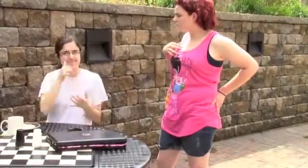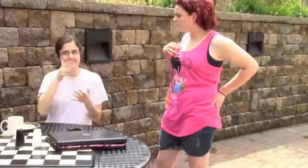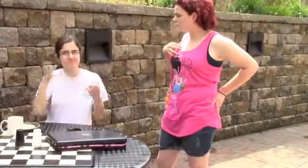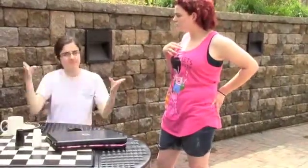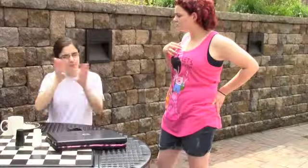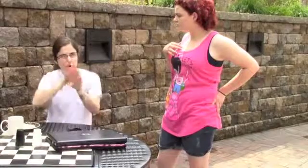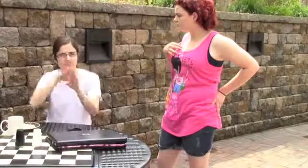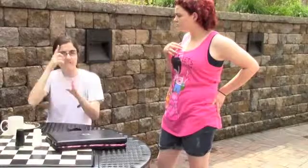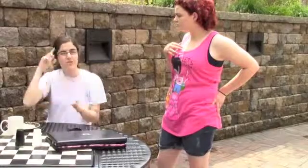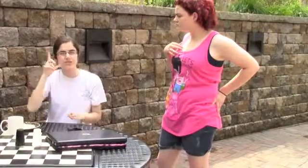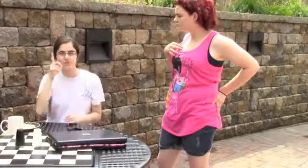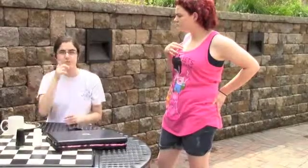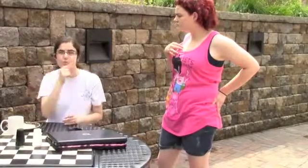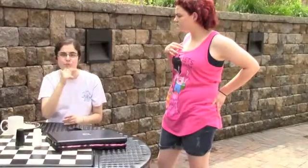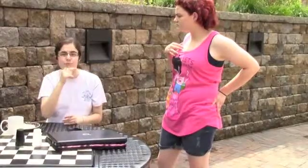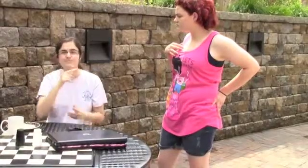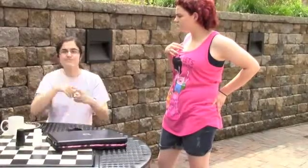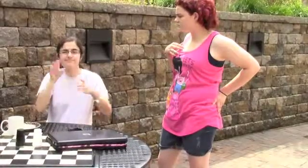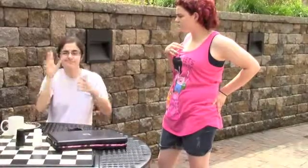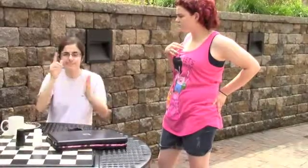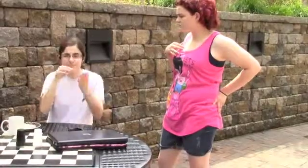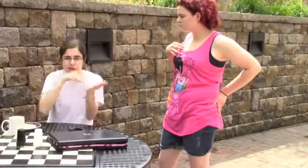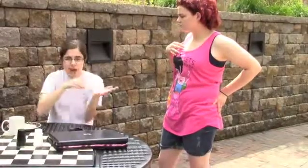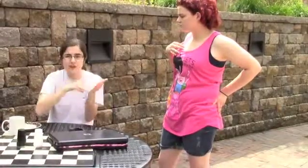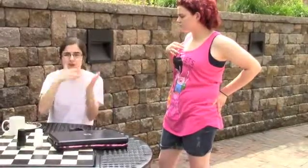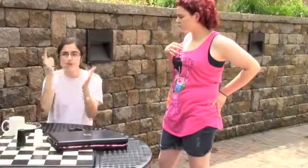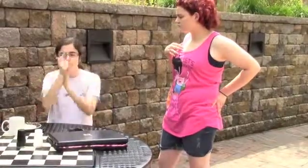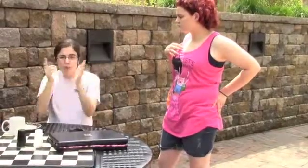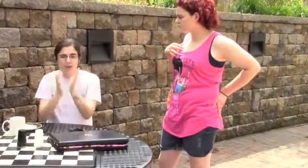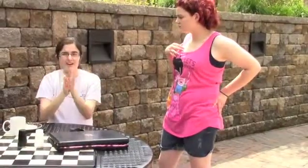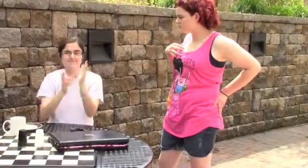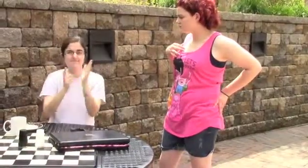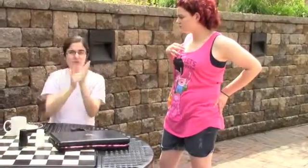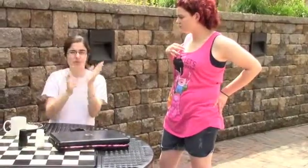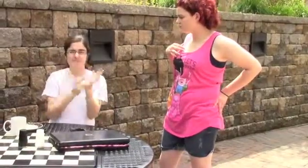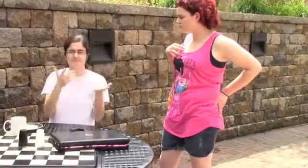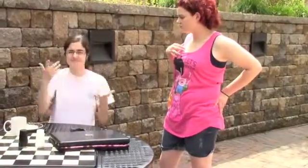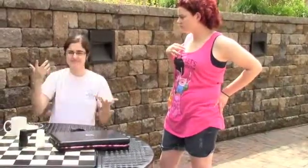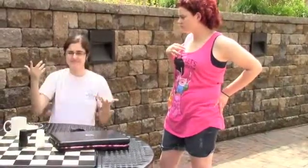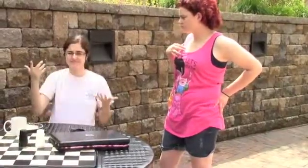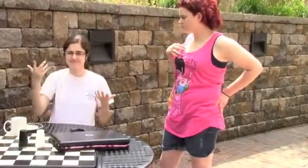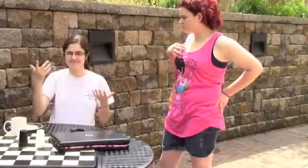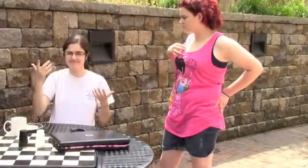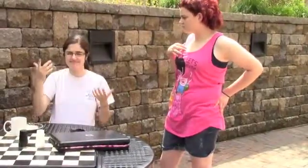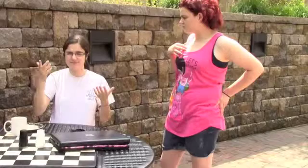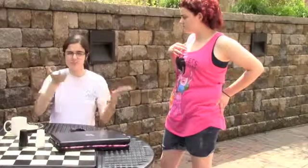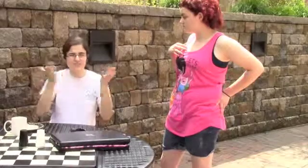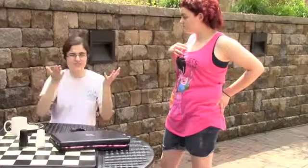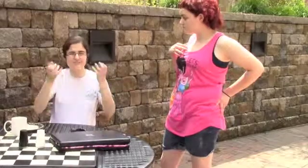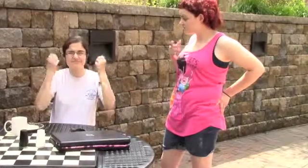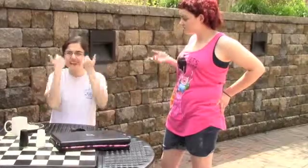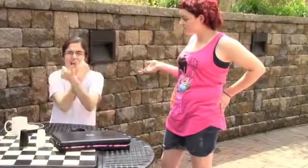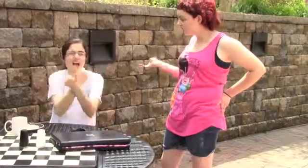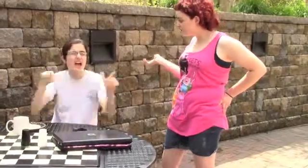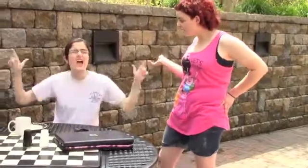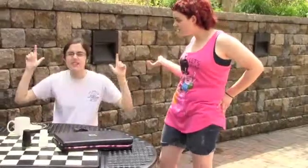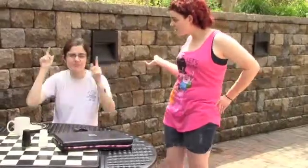France, interestingly enough, closes up shop everywhere from 12 to 2. All businesses close down.